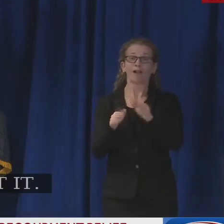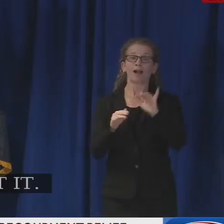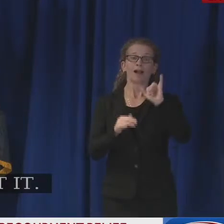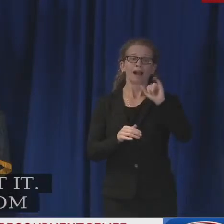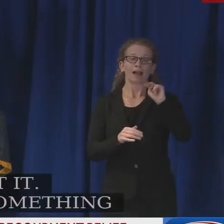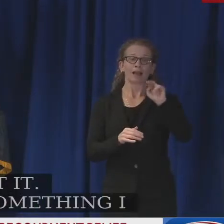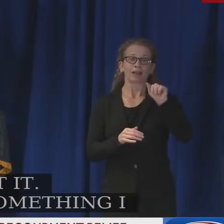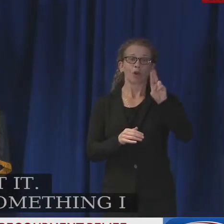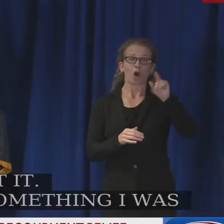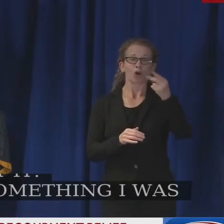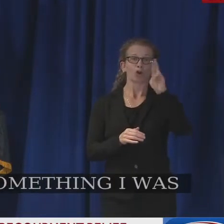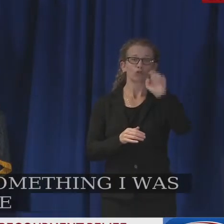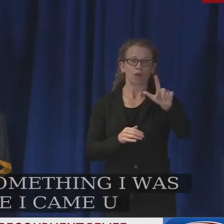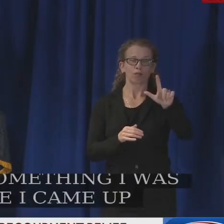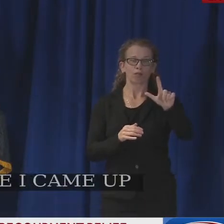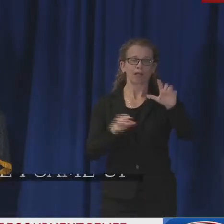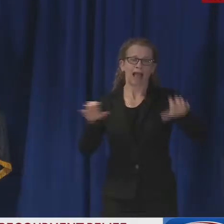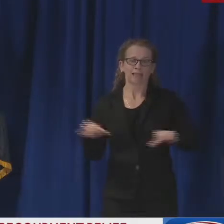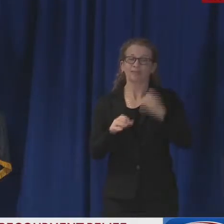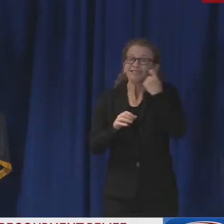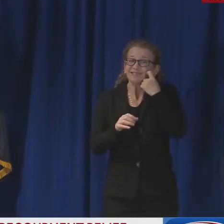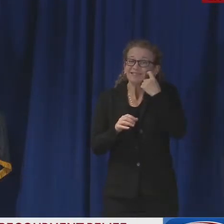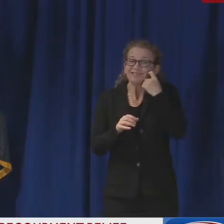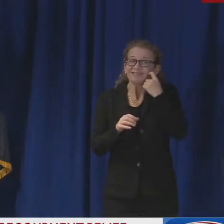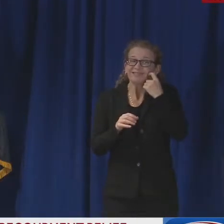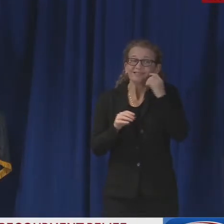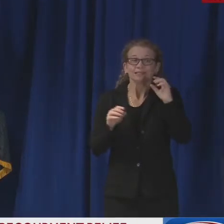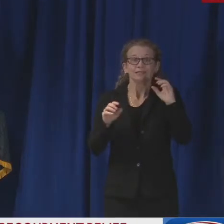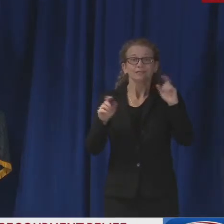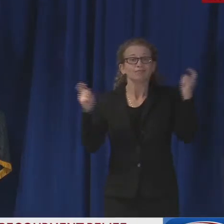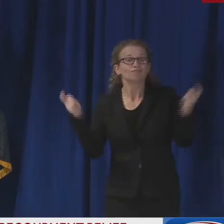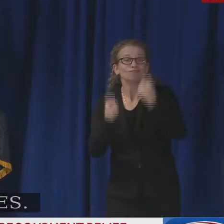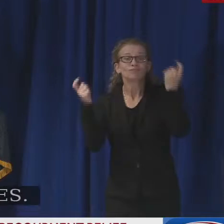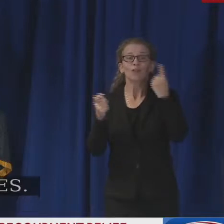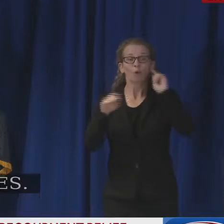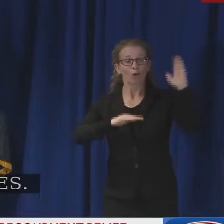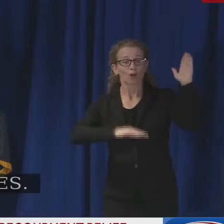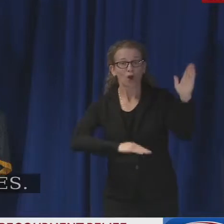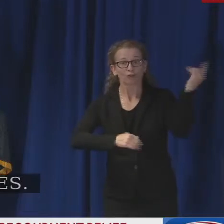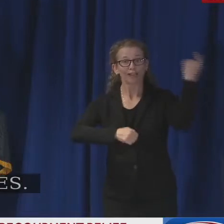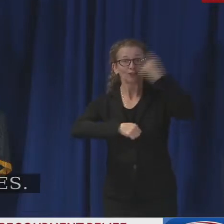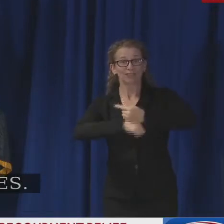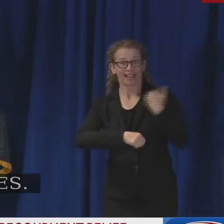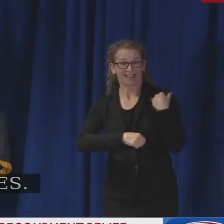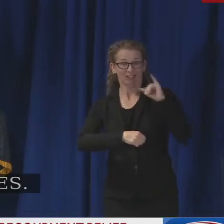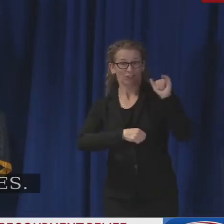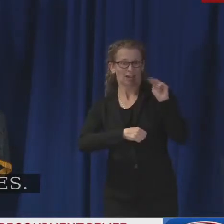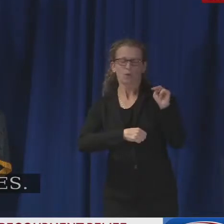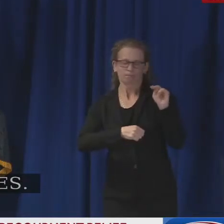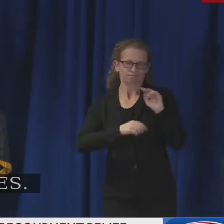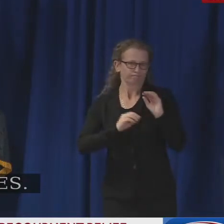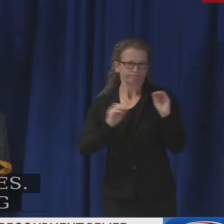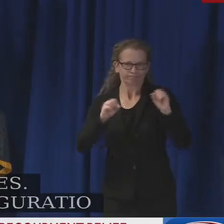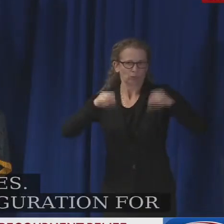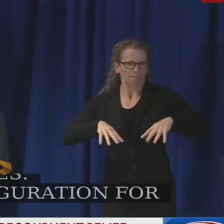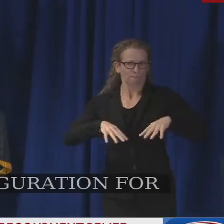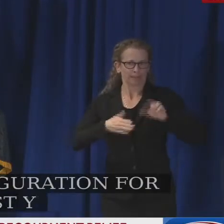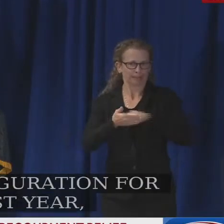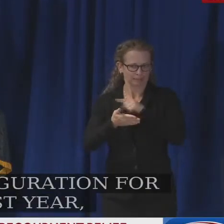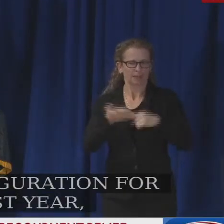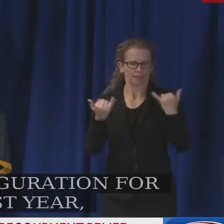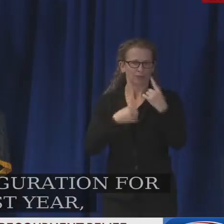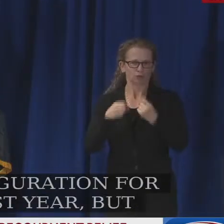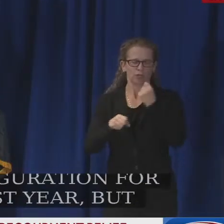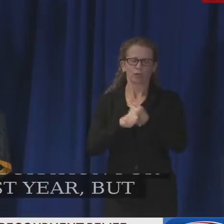inaugural activity. So there was no inauguration for the governor in this past year, but what we are doing and what we're announcing, we kind of have